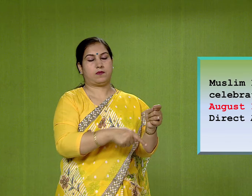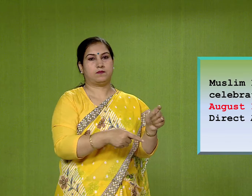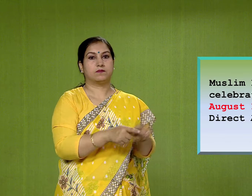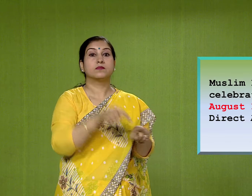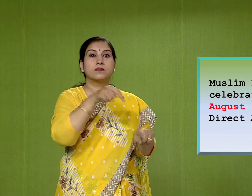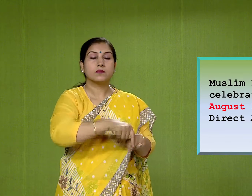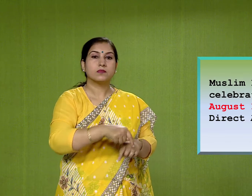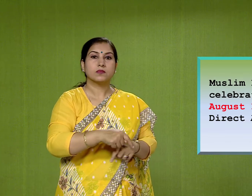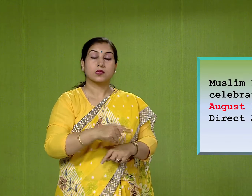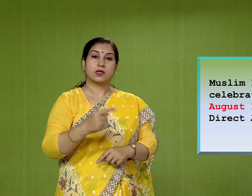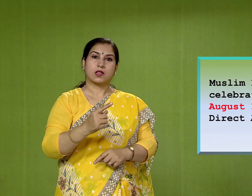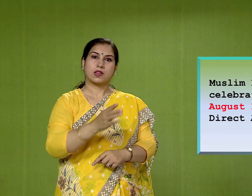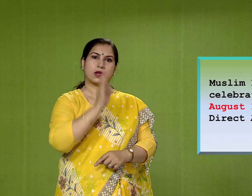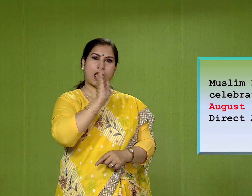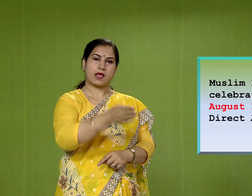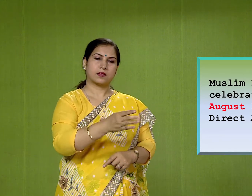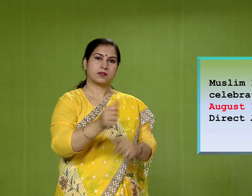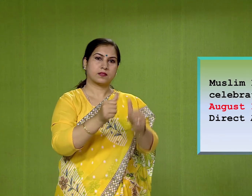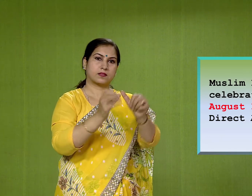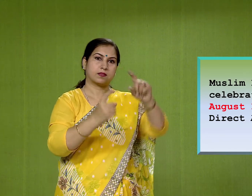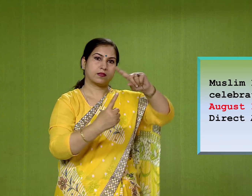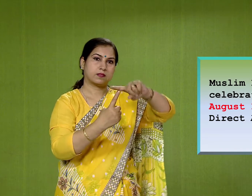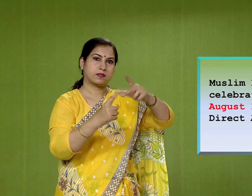This was done by League to raise its